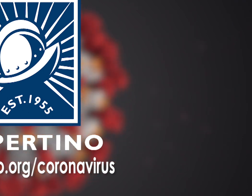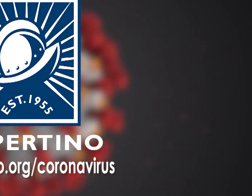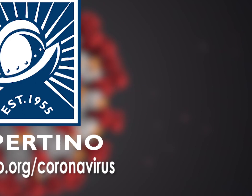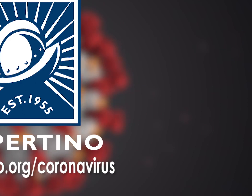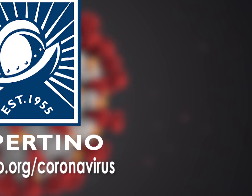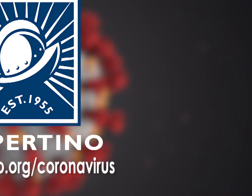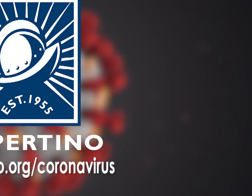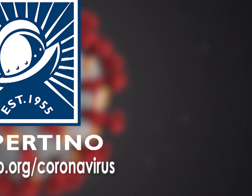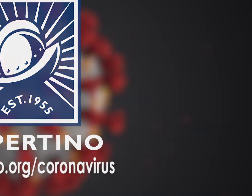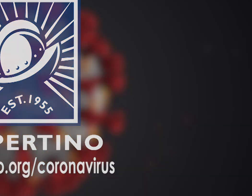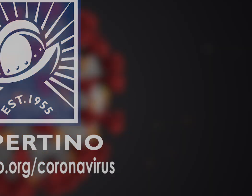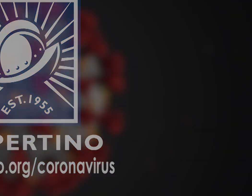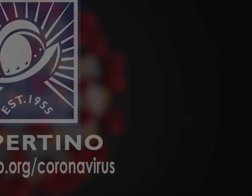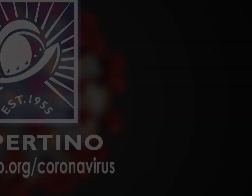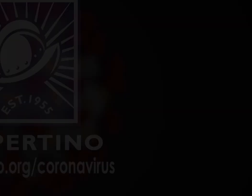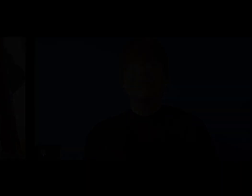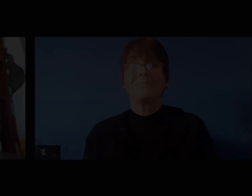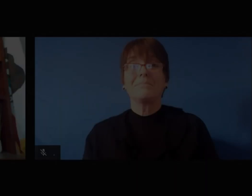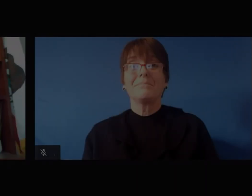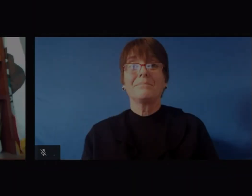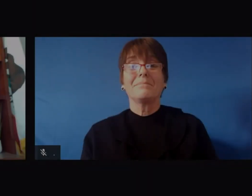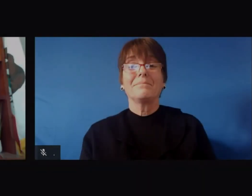cupertino.org/coronavirus.